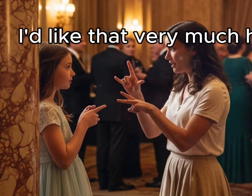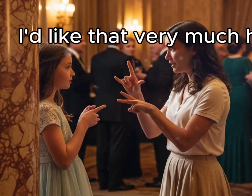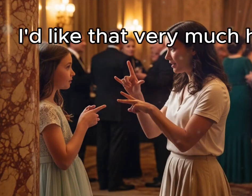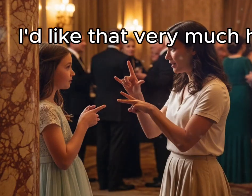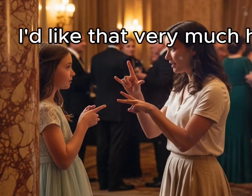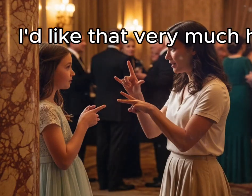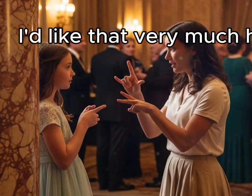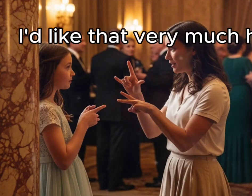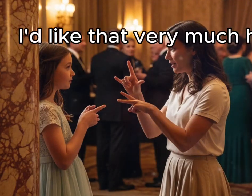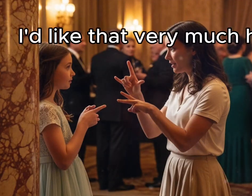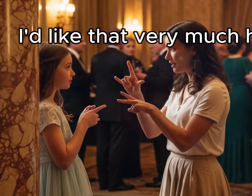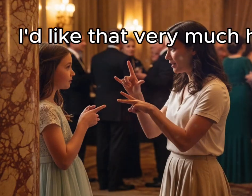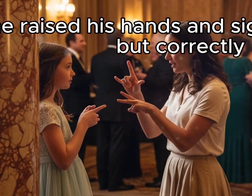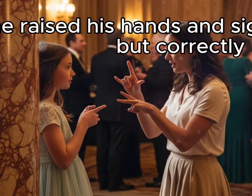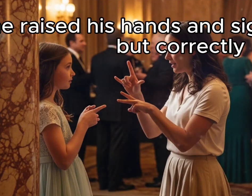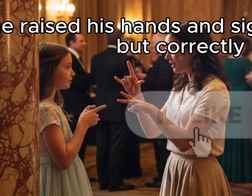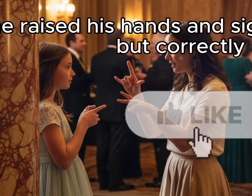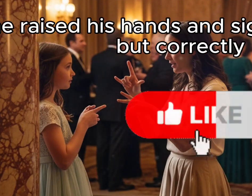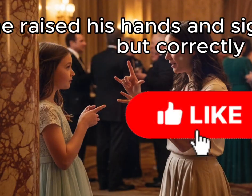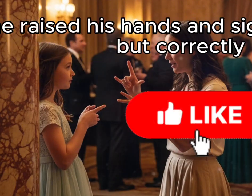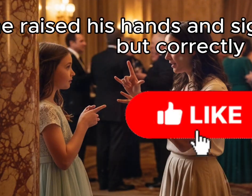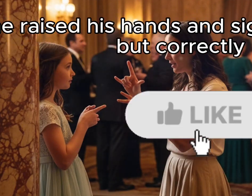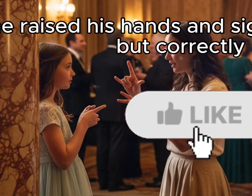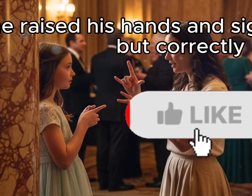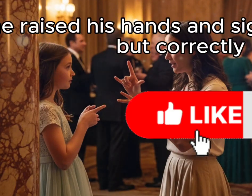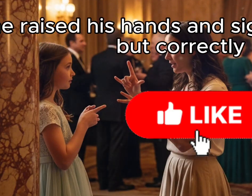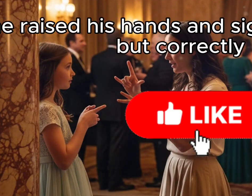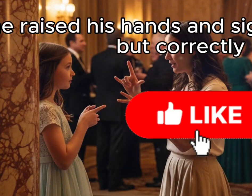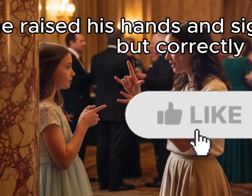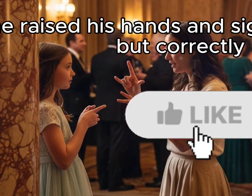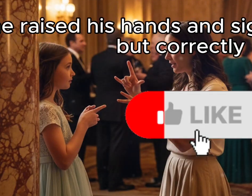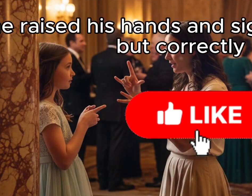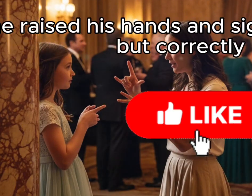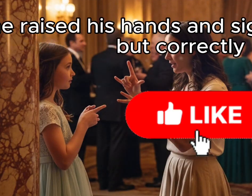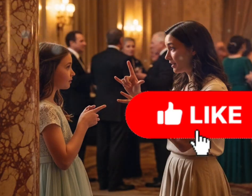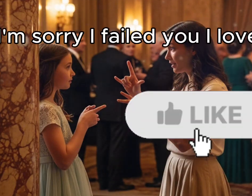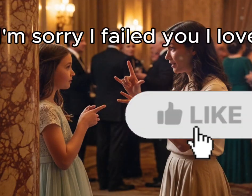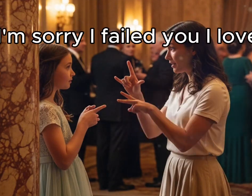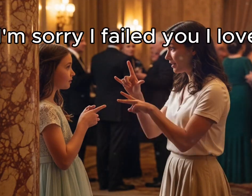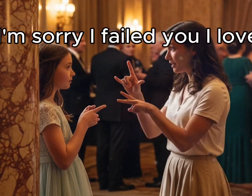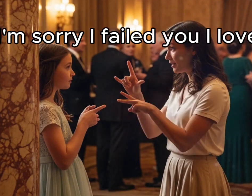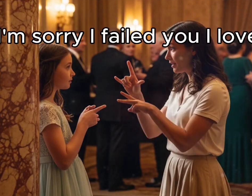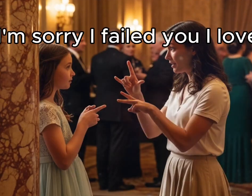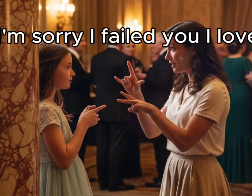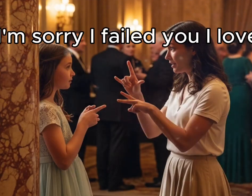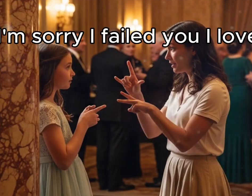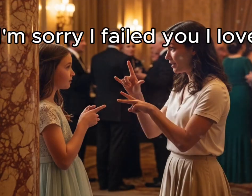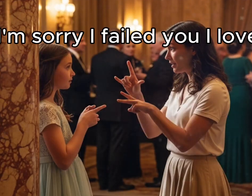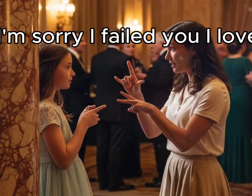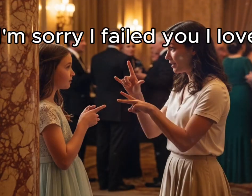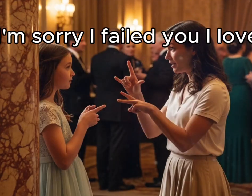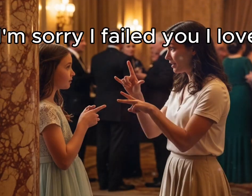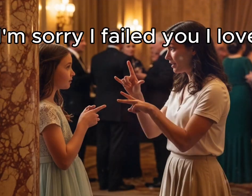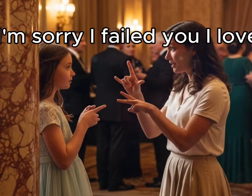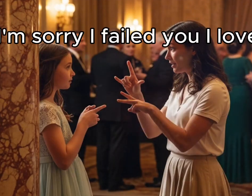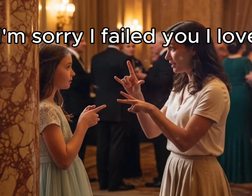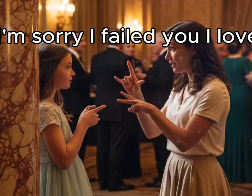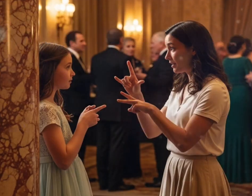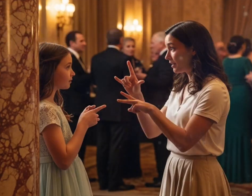much. Hesitantly, he raised his hands and signed, slowly but correctly, I'm sorry I failed you. I love you, Olivia.